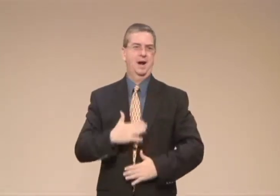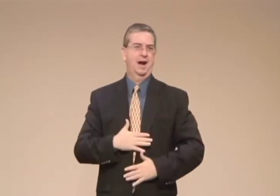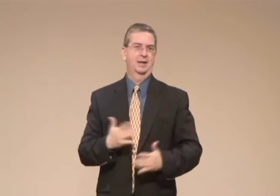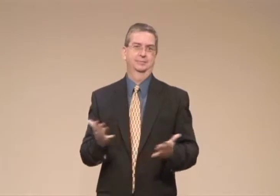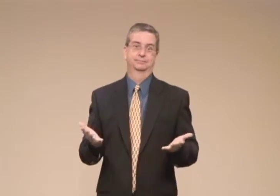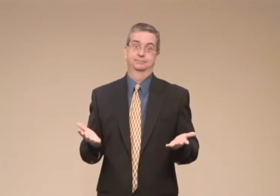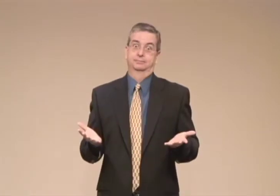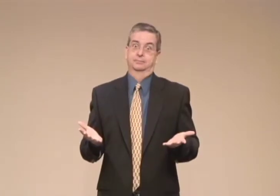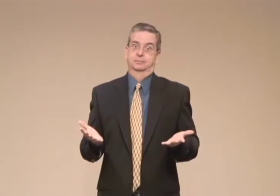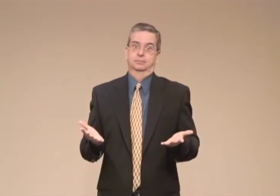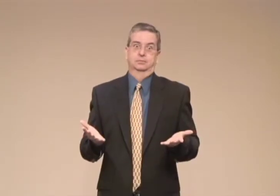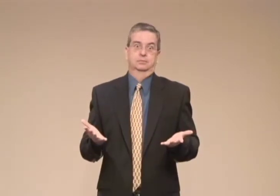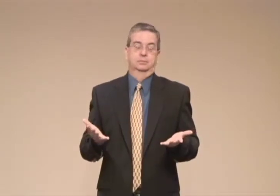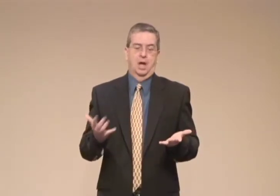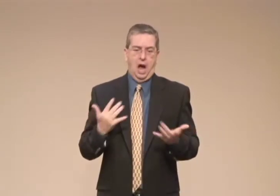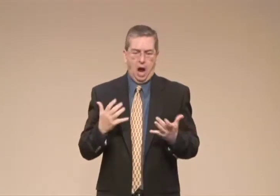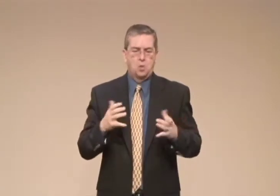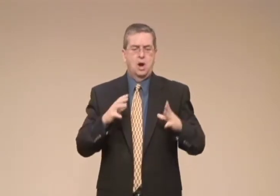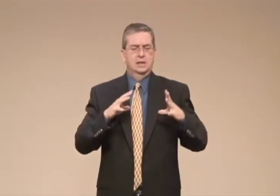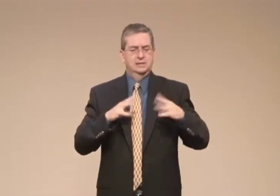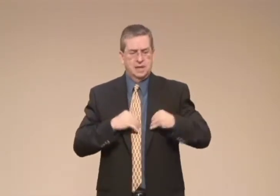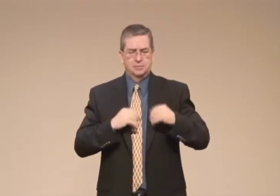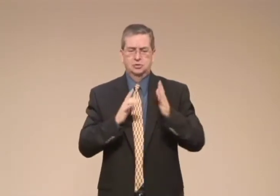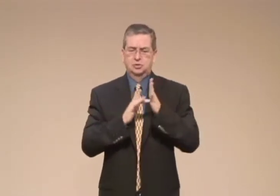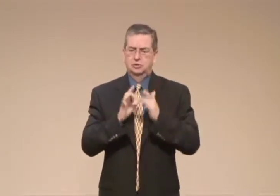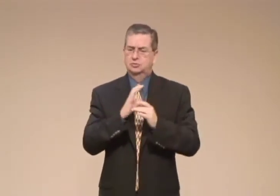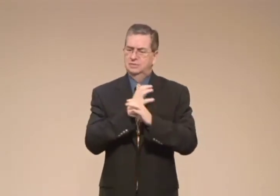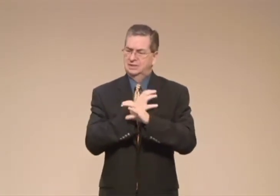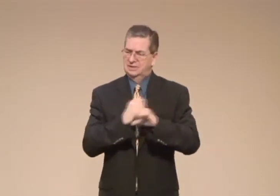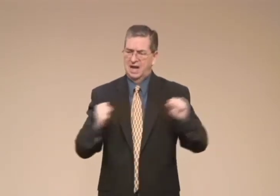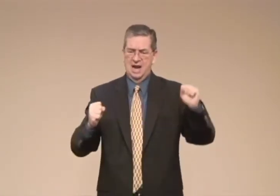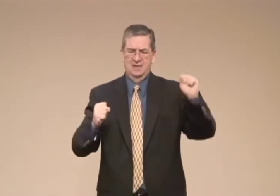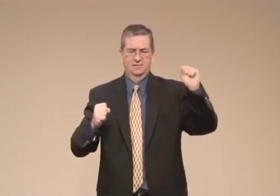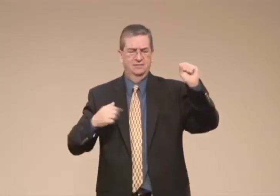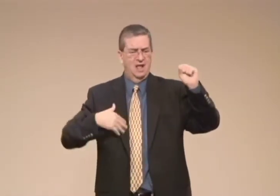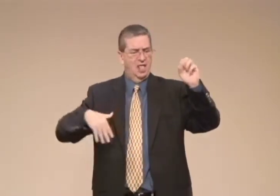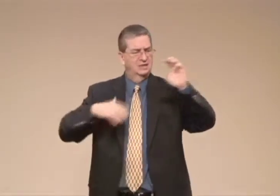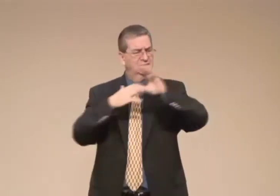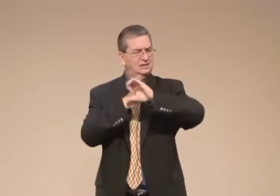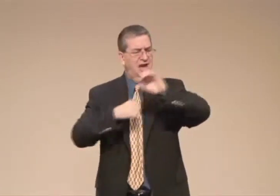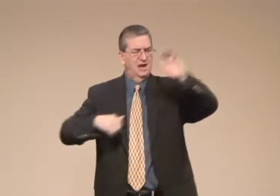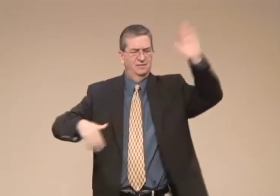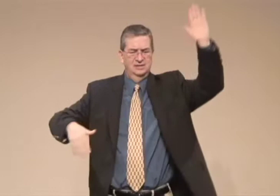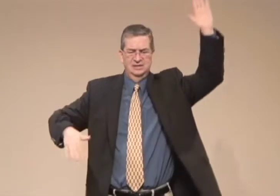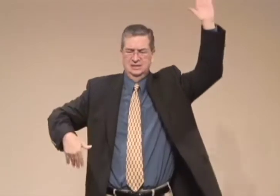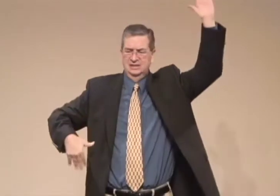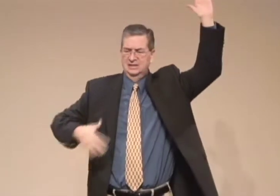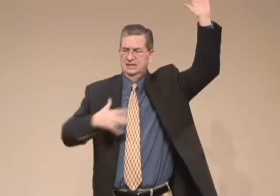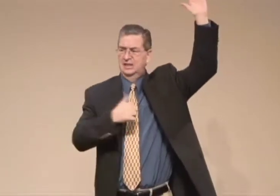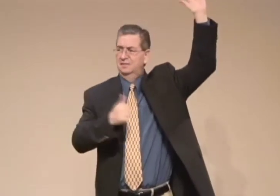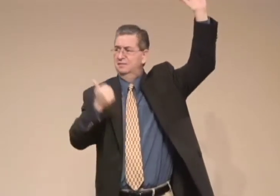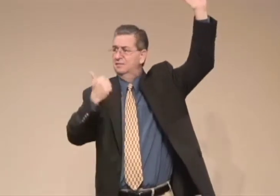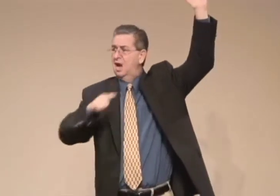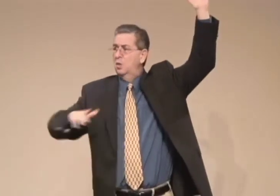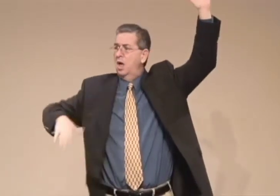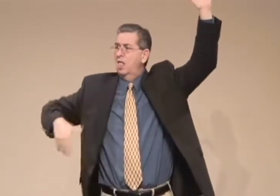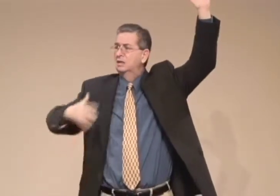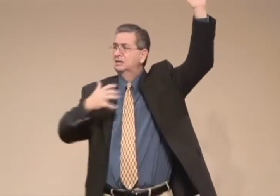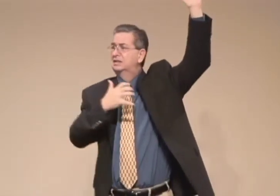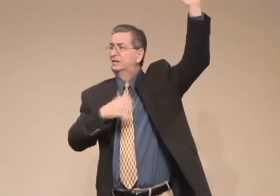you know there is no promise you never know at what point you can find that you might enter into death so you need to